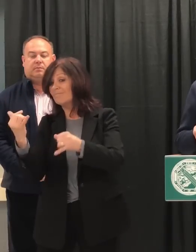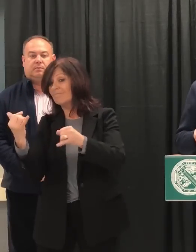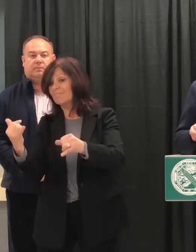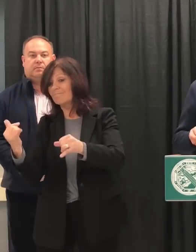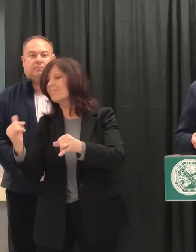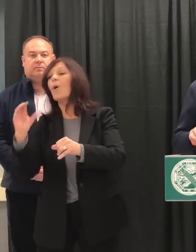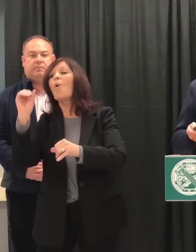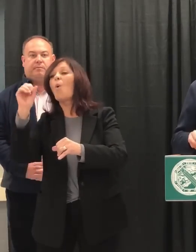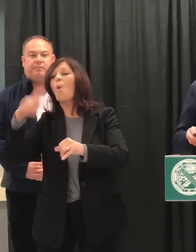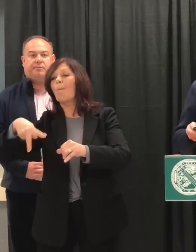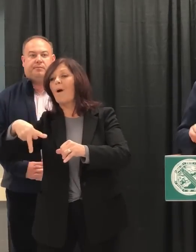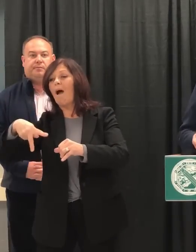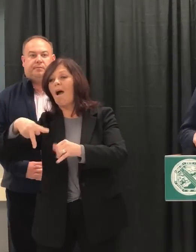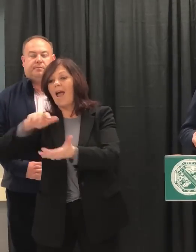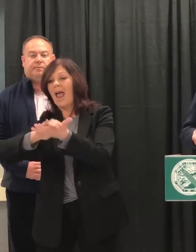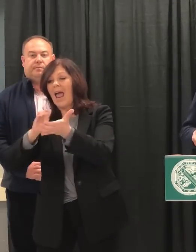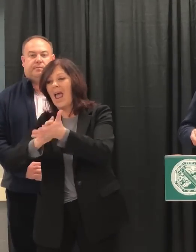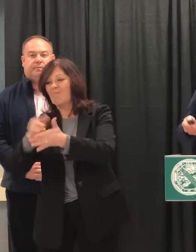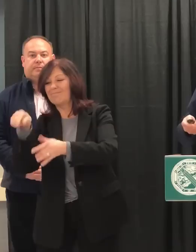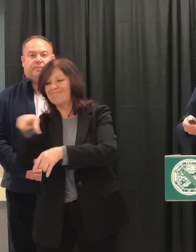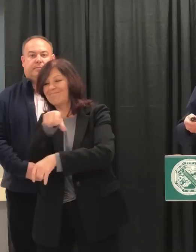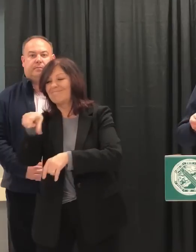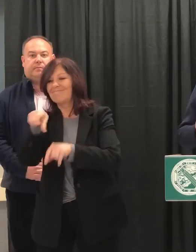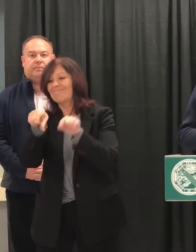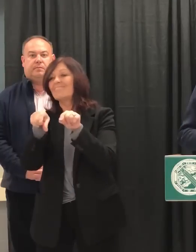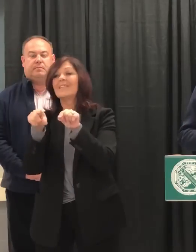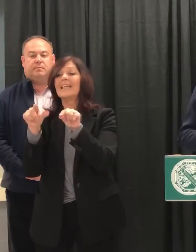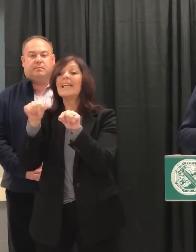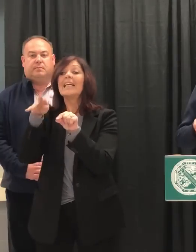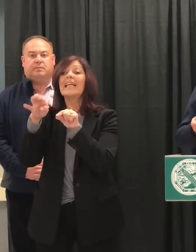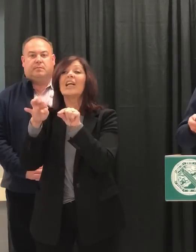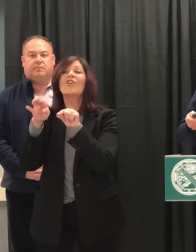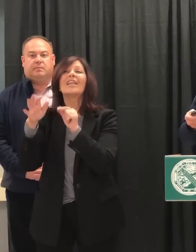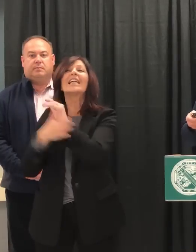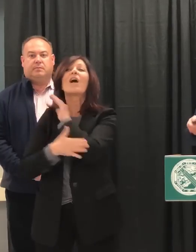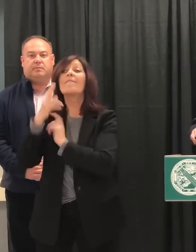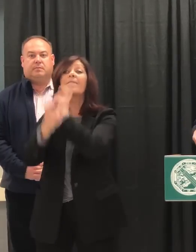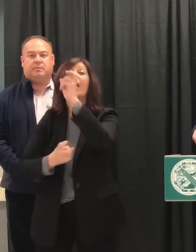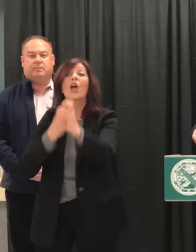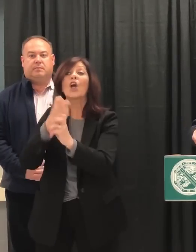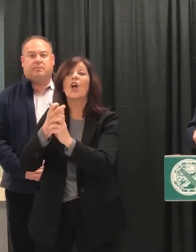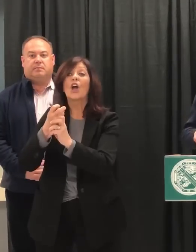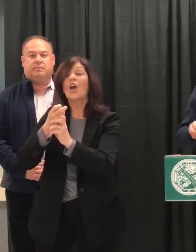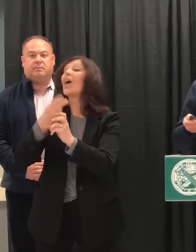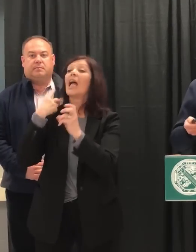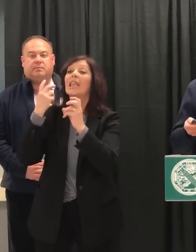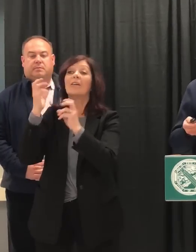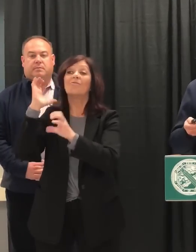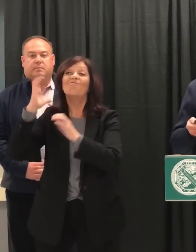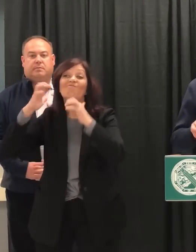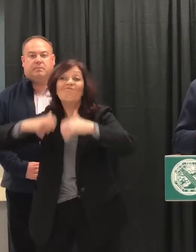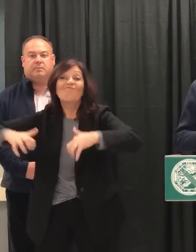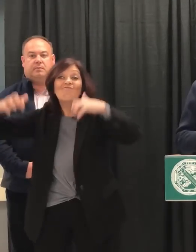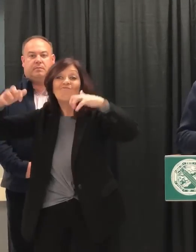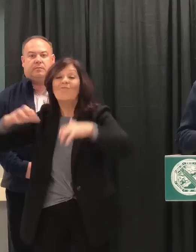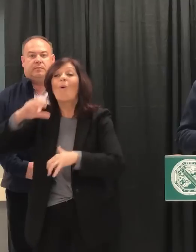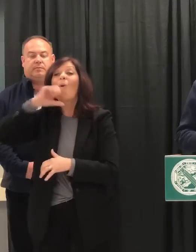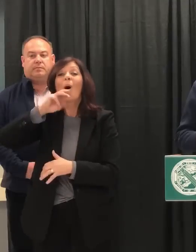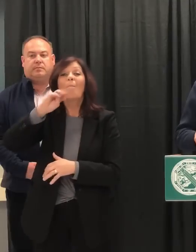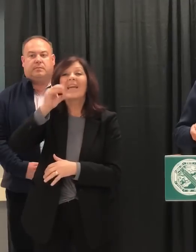the Orchard Park-Hamburg line, where the Erie County Fair is, Highmark Stadium is, the old McKinley